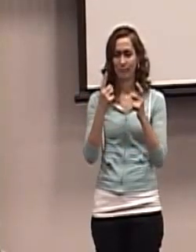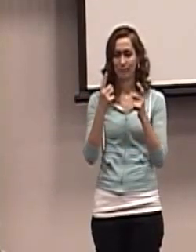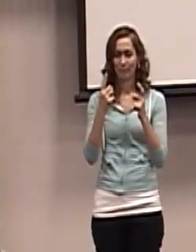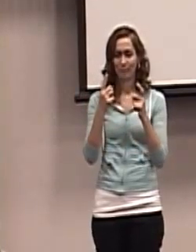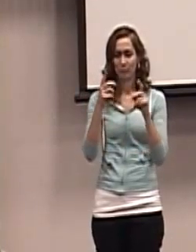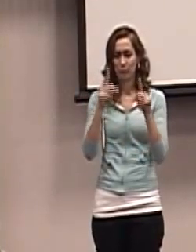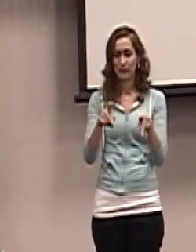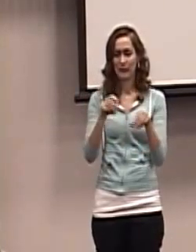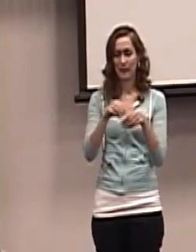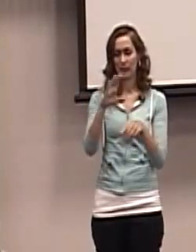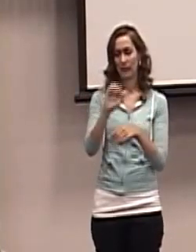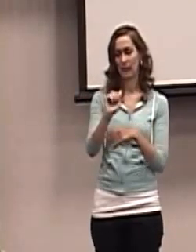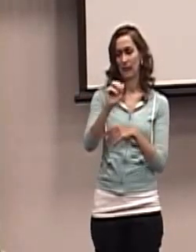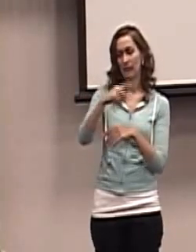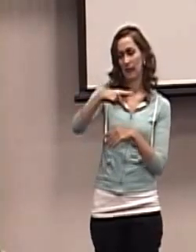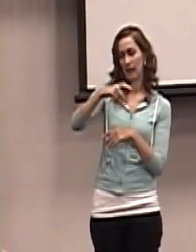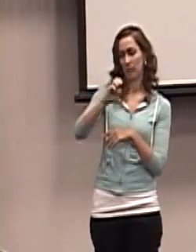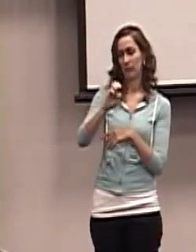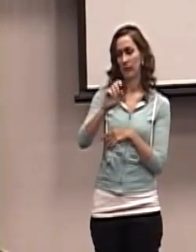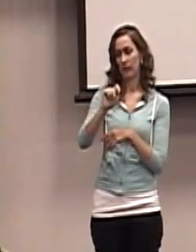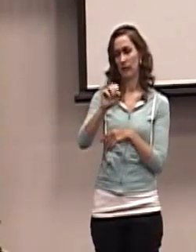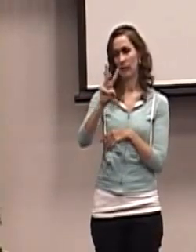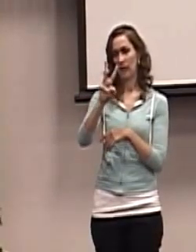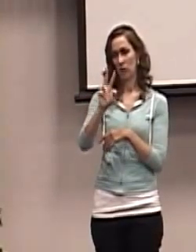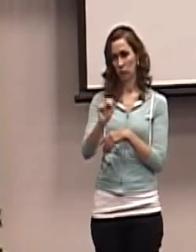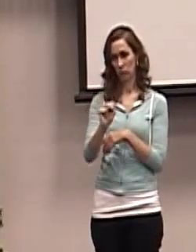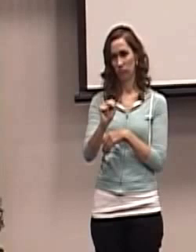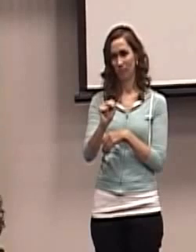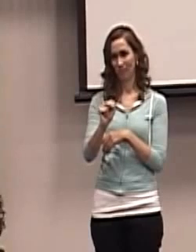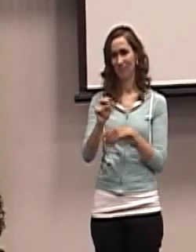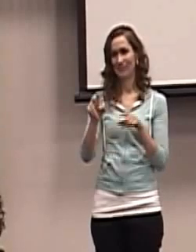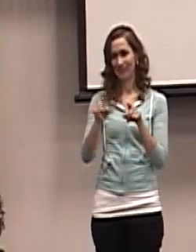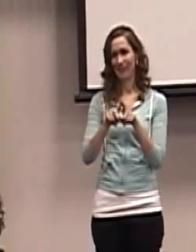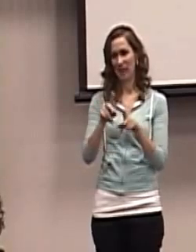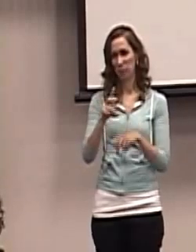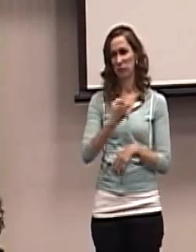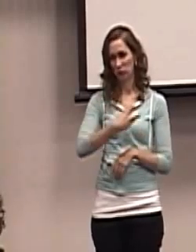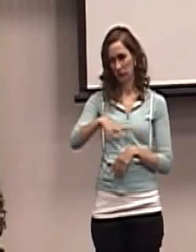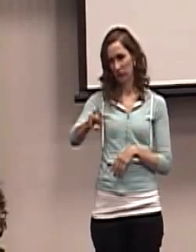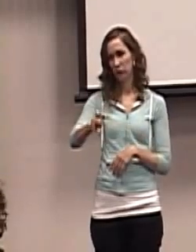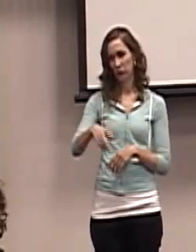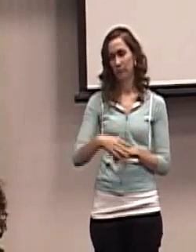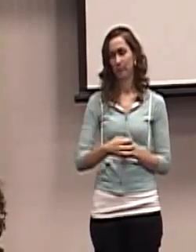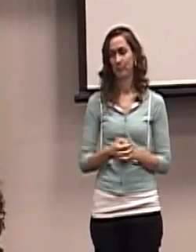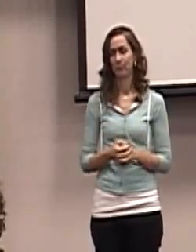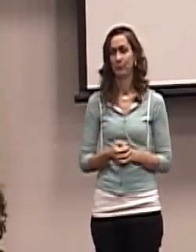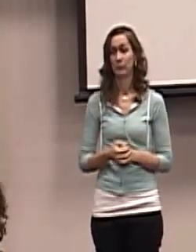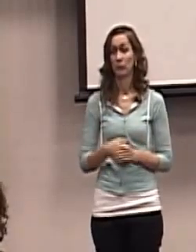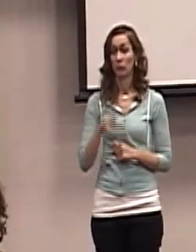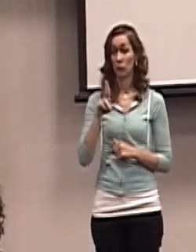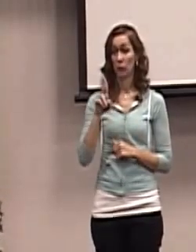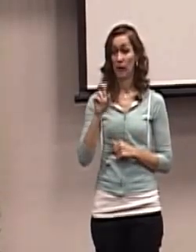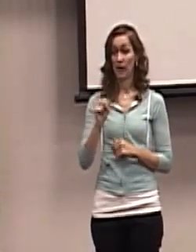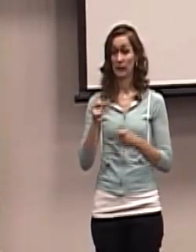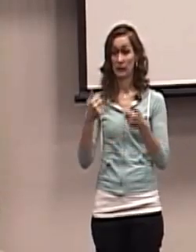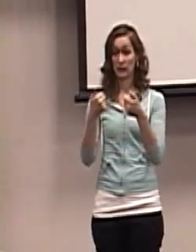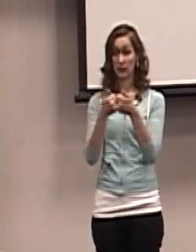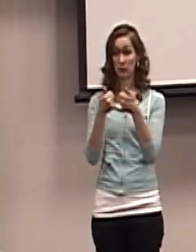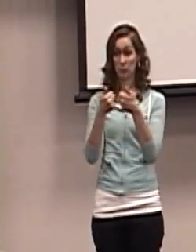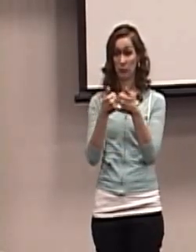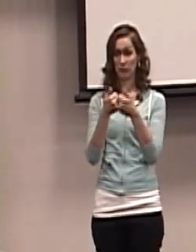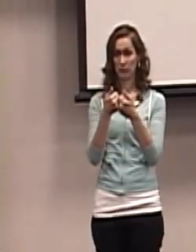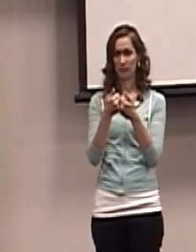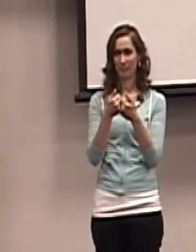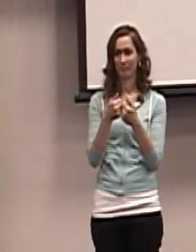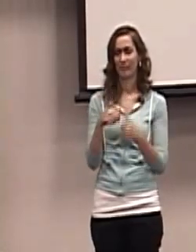that gave them some special inroads and activities. U.S. sports tend to fascinate